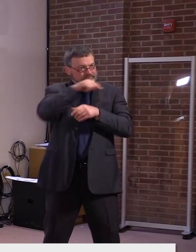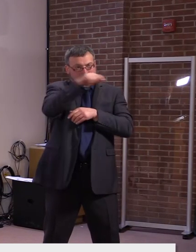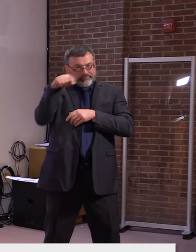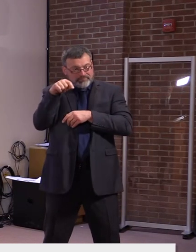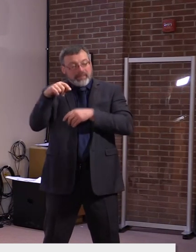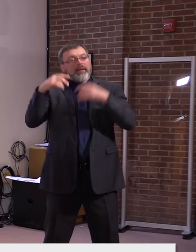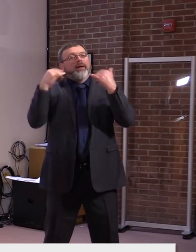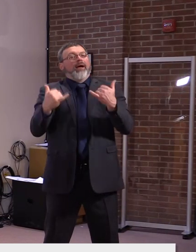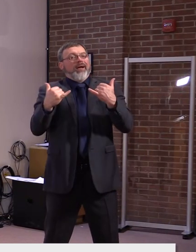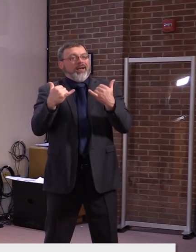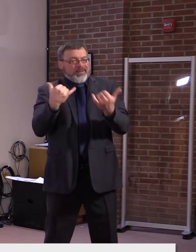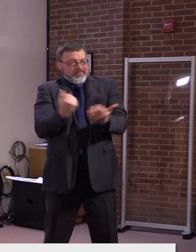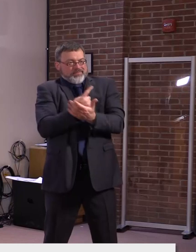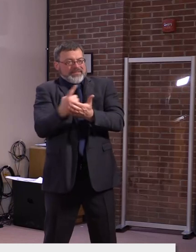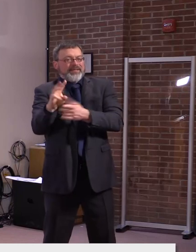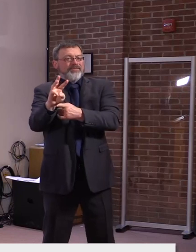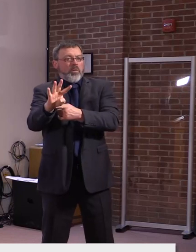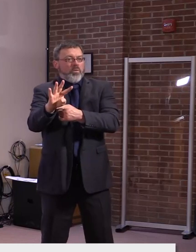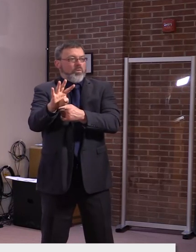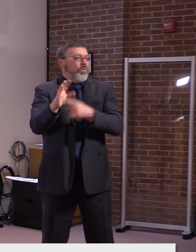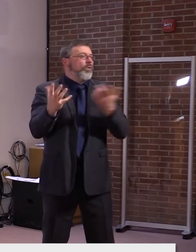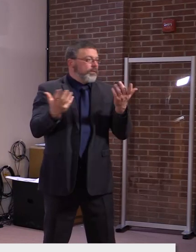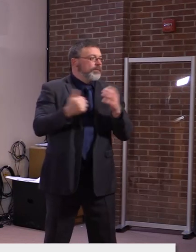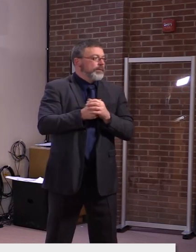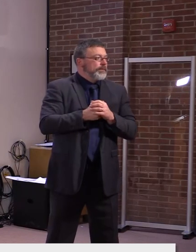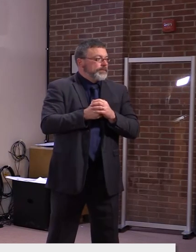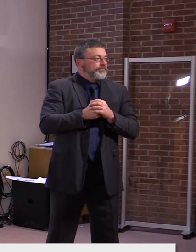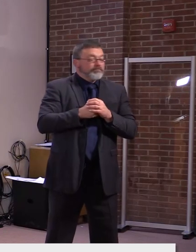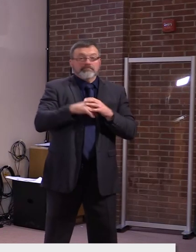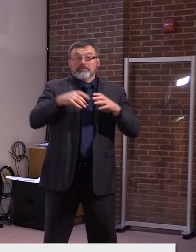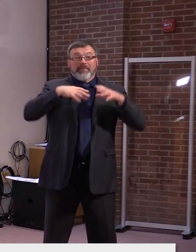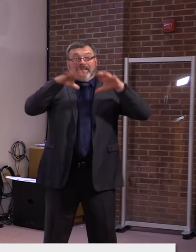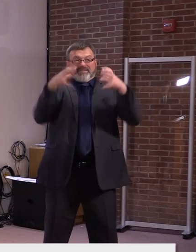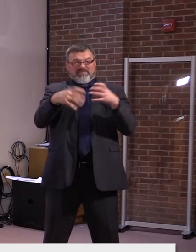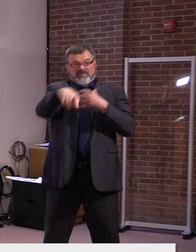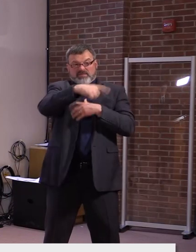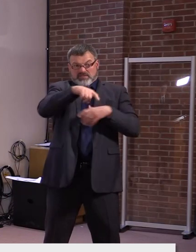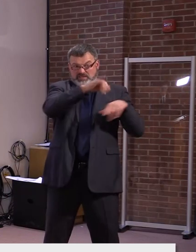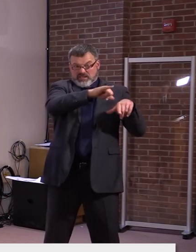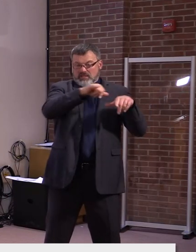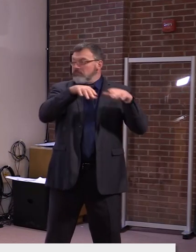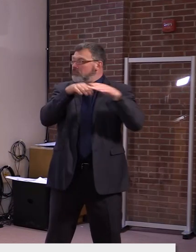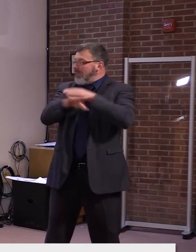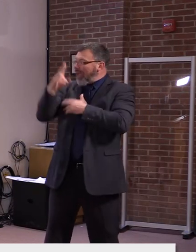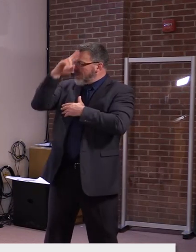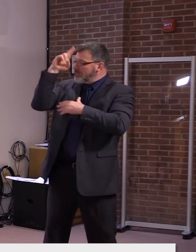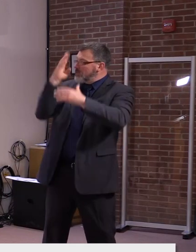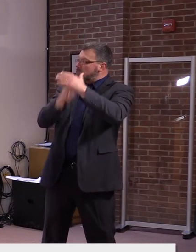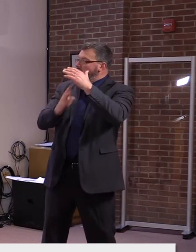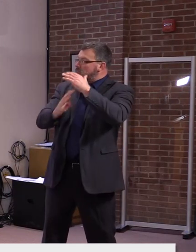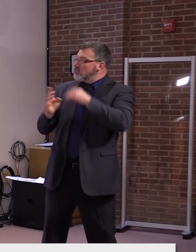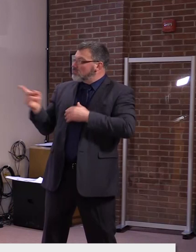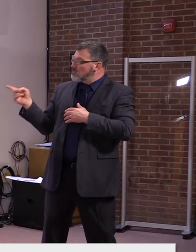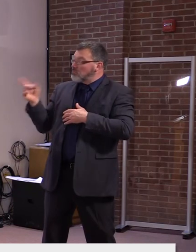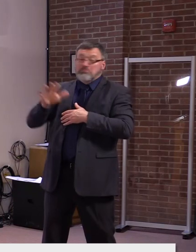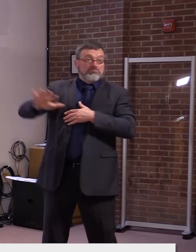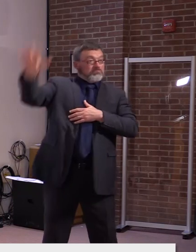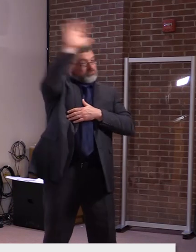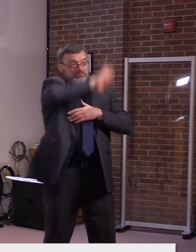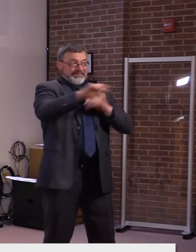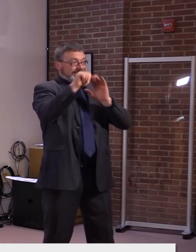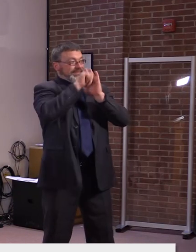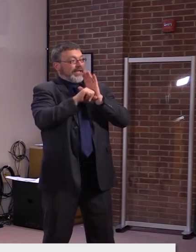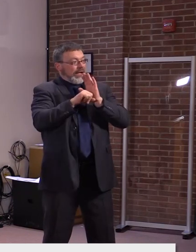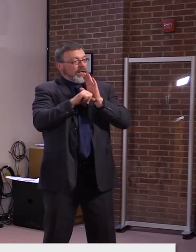that in terms of those who are currently in the hospital, that number has been going up over the last 7 days. I will mention, as